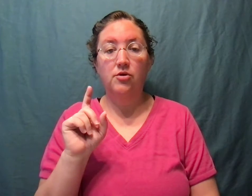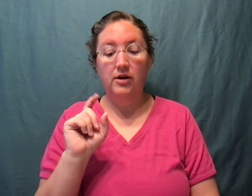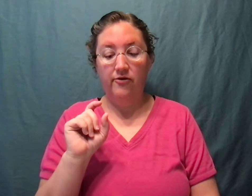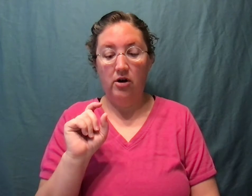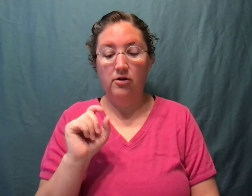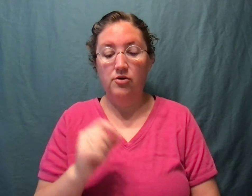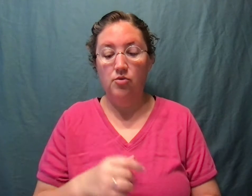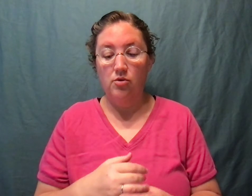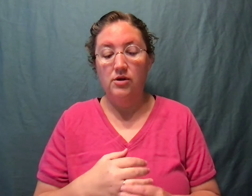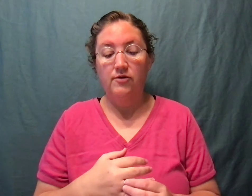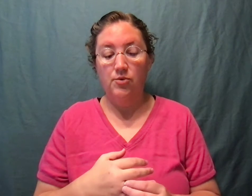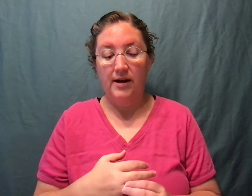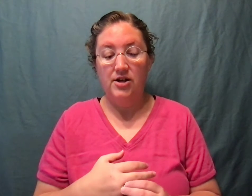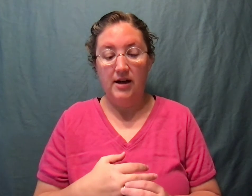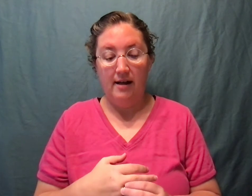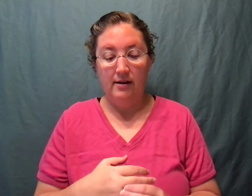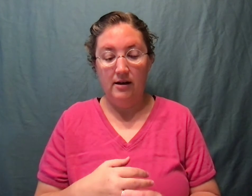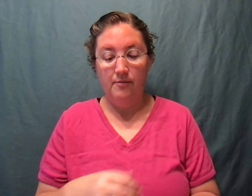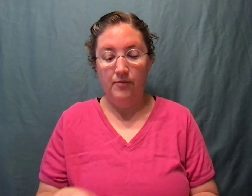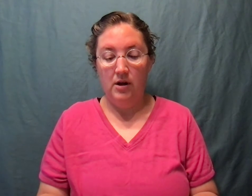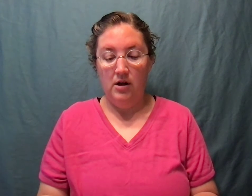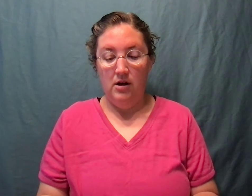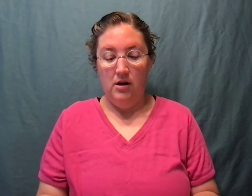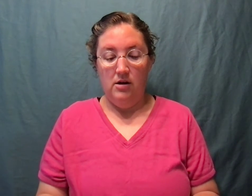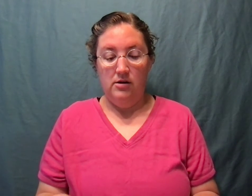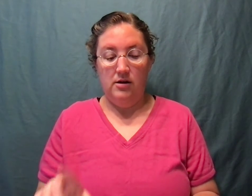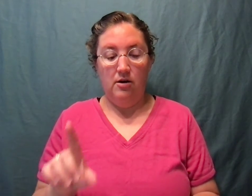it follows the rules of directionality. So,